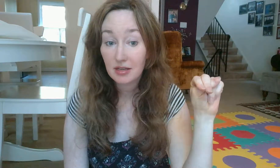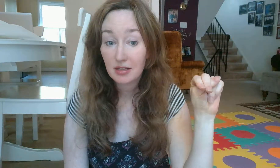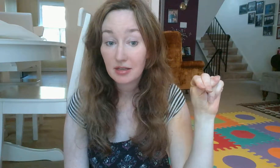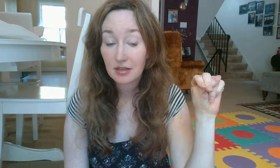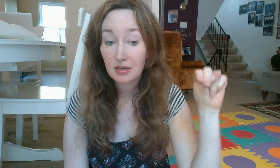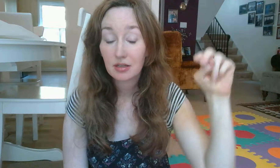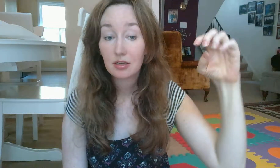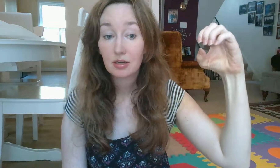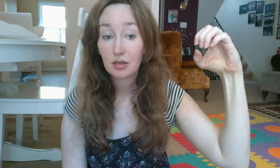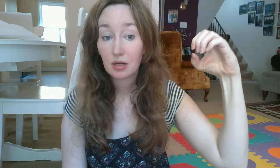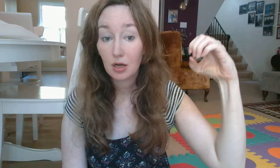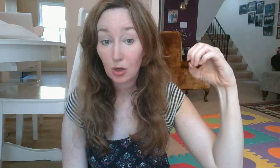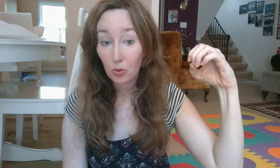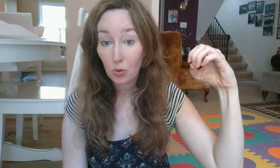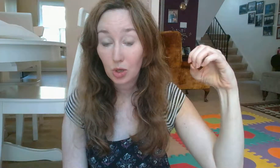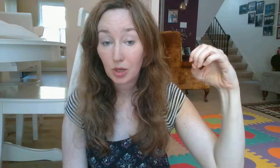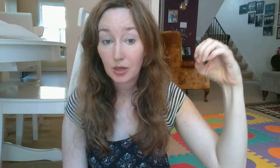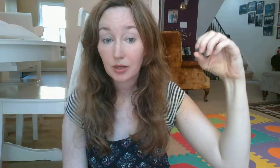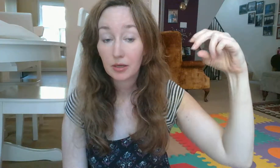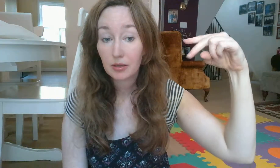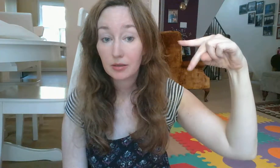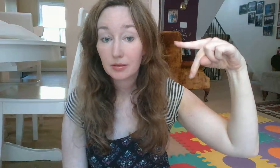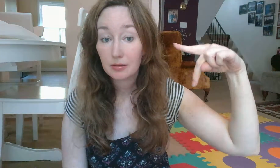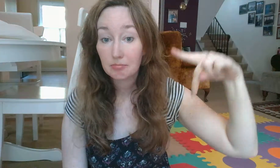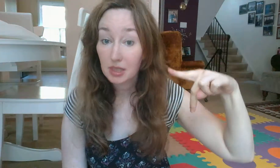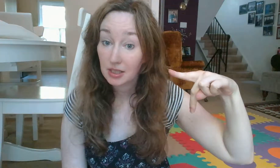N, O, P,